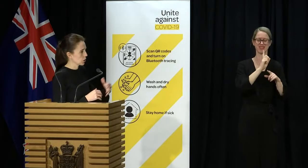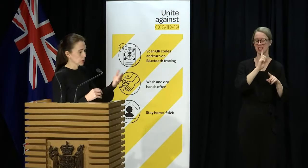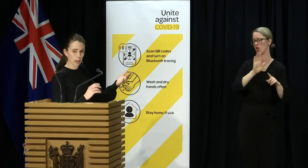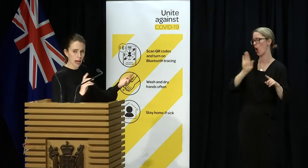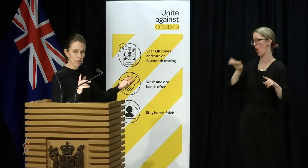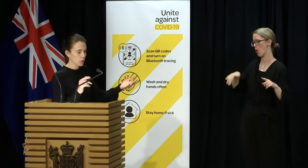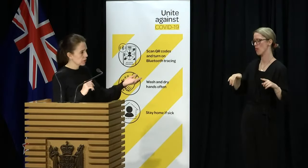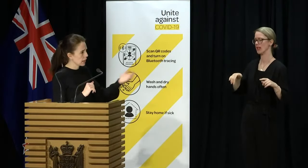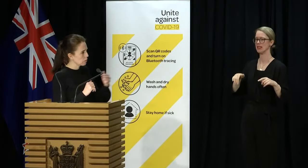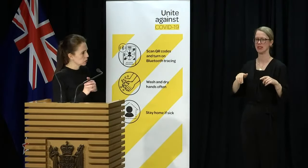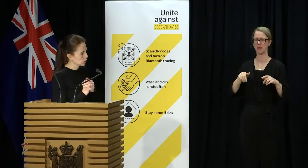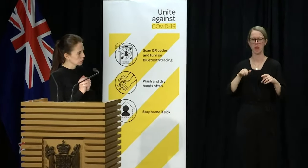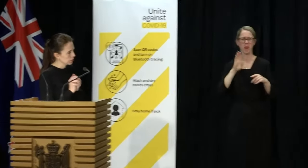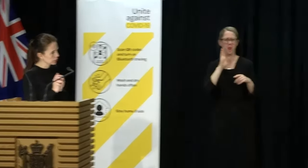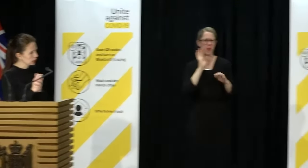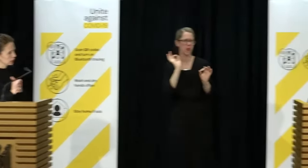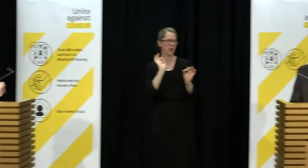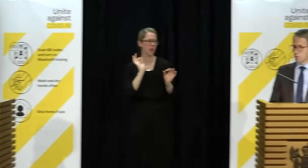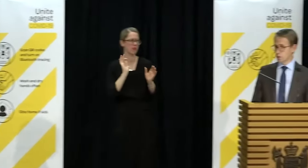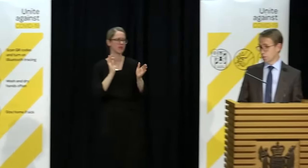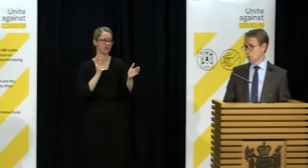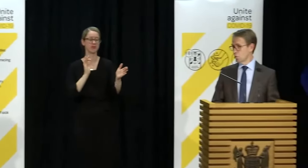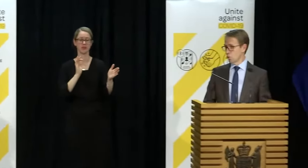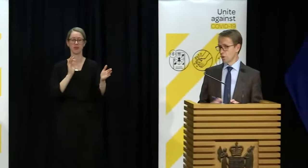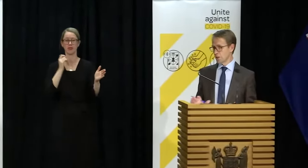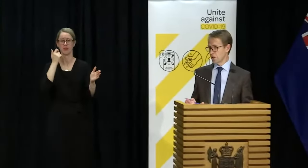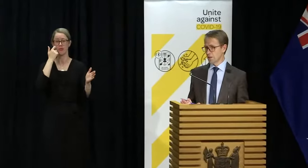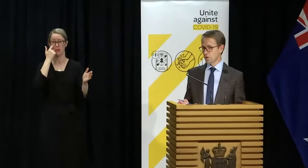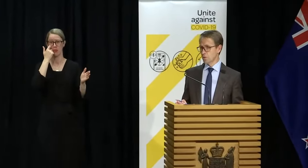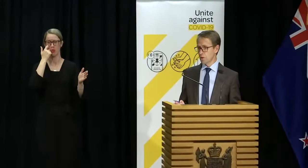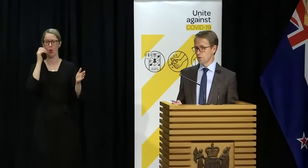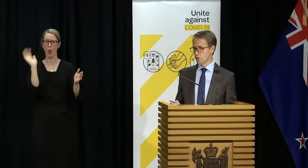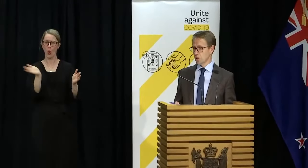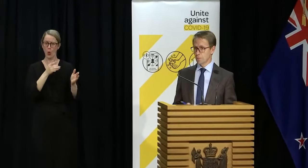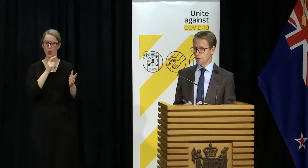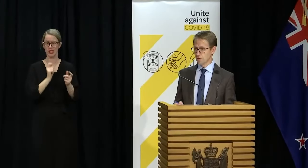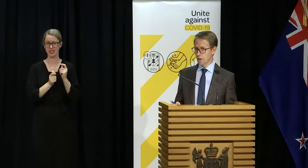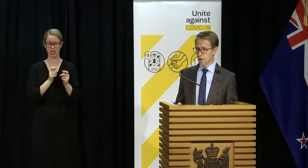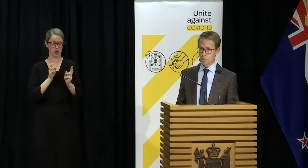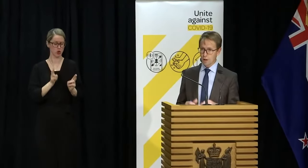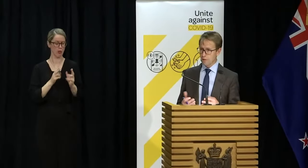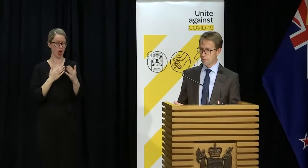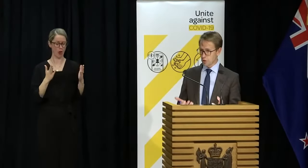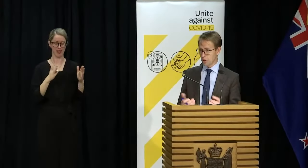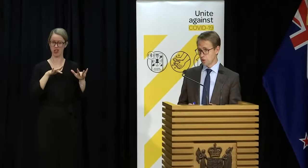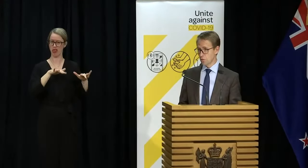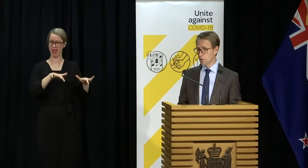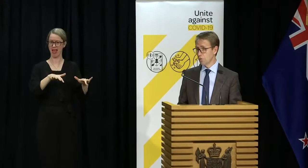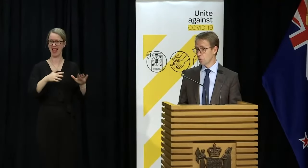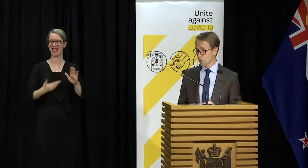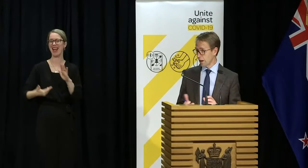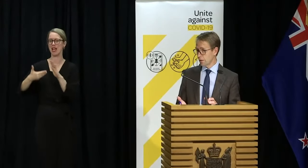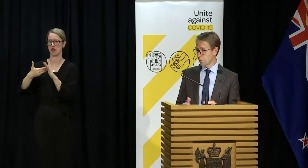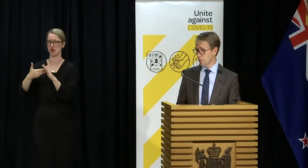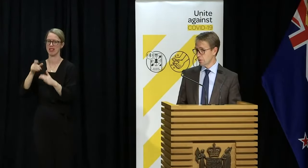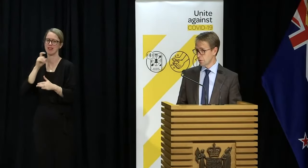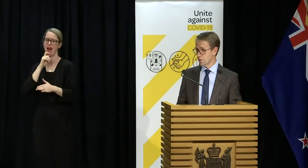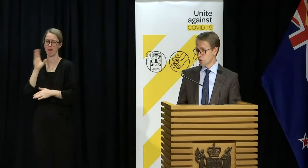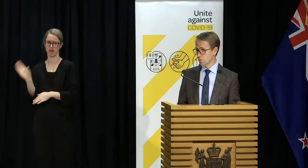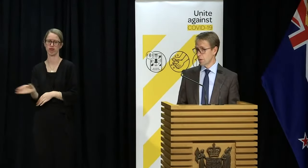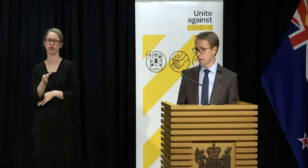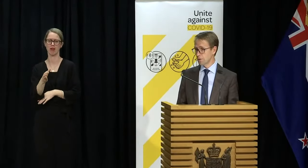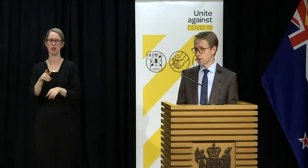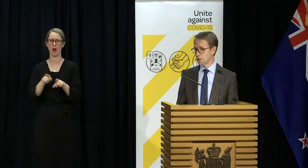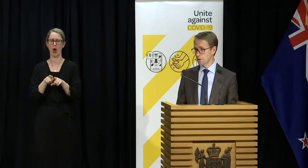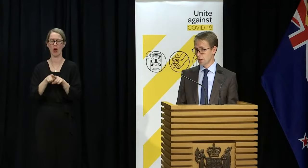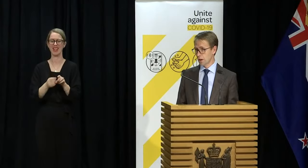centre was closing, but I haven't heard that. But Dr. Bloomfield. There is additional, all the testing that's usually open is available, and they've put an extra workforce, and there are